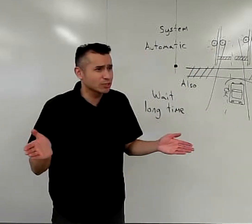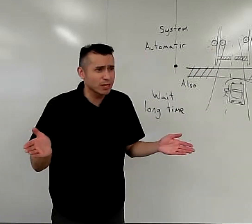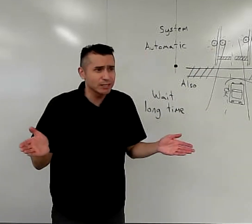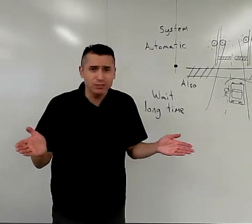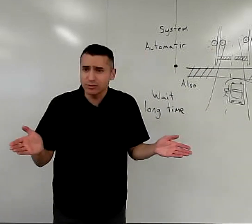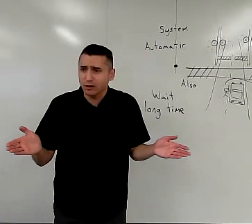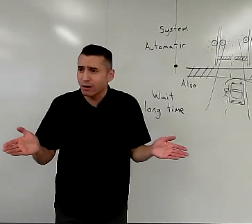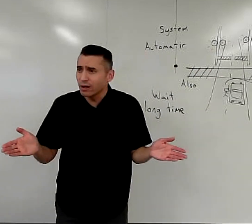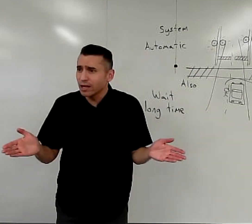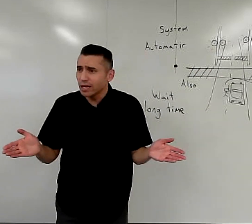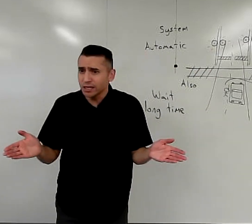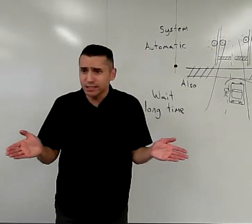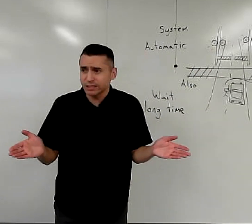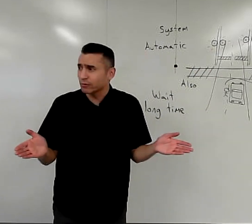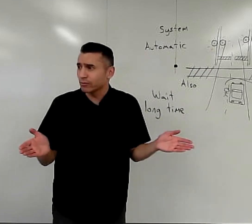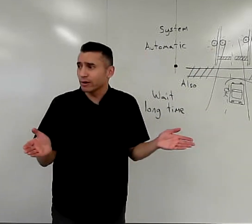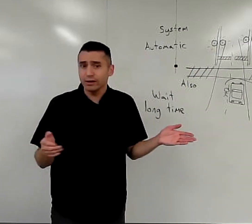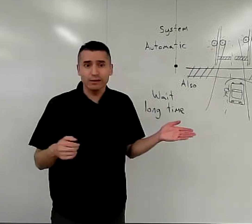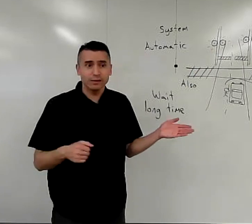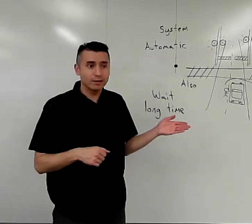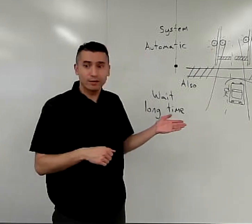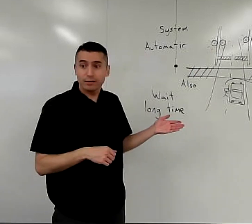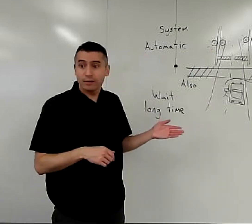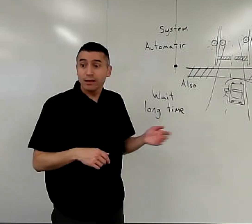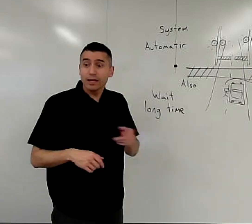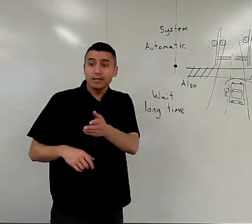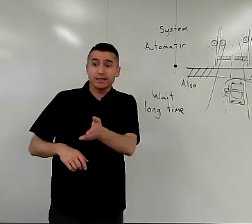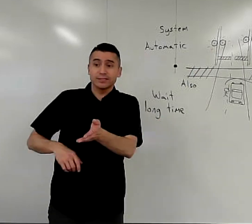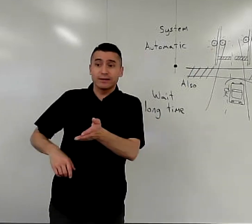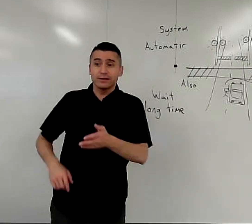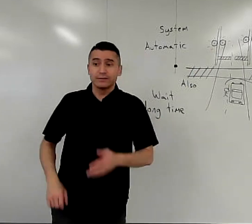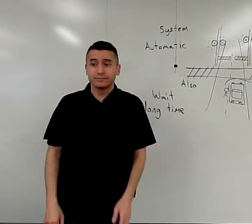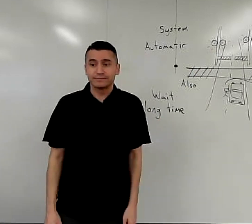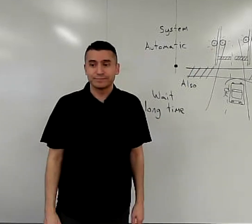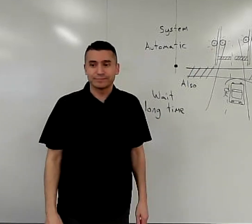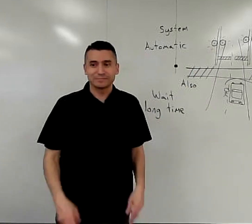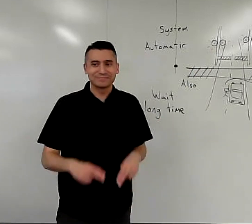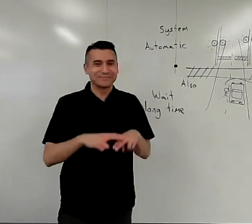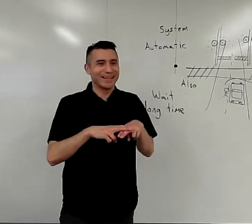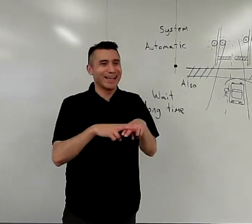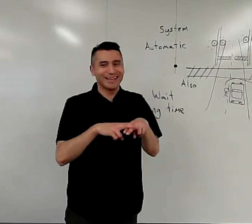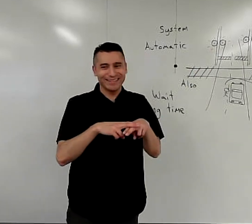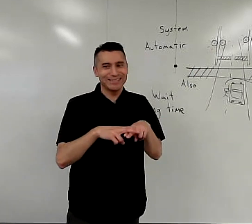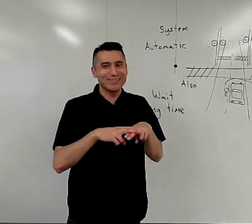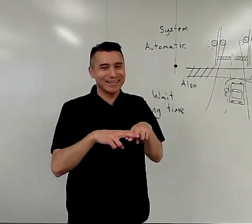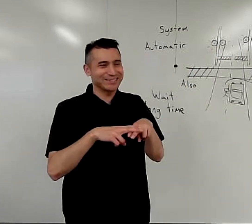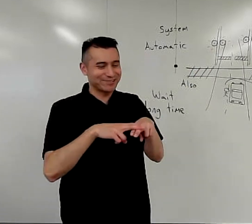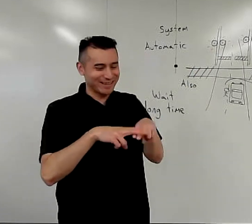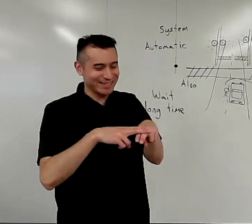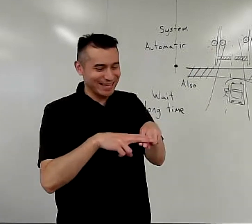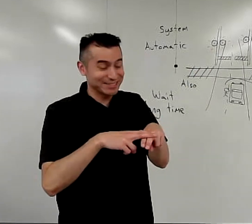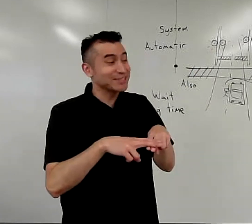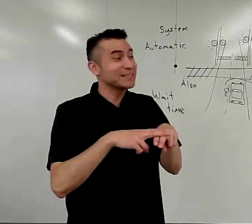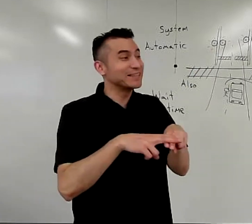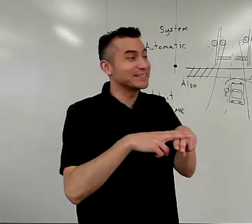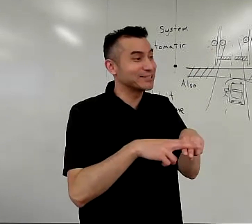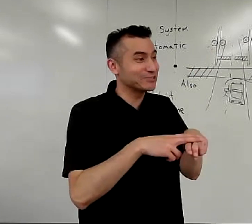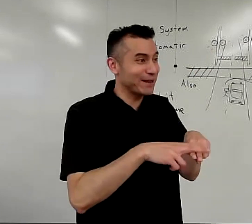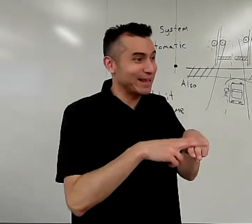on signs you saw in the story. Yes, Tara? Is this train? You guessed it correctly, yes. This is